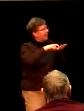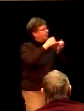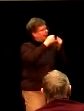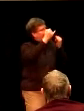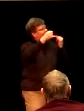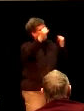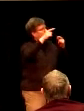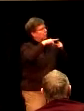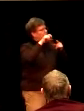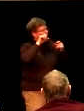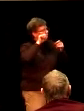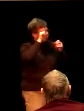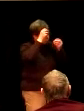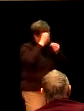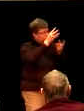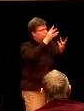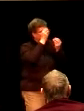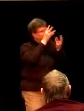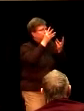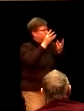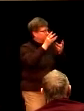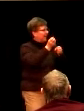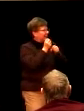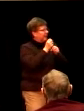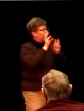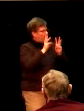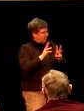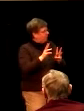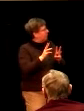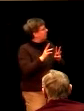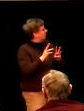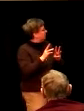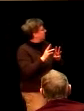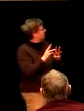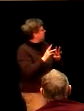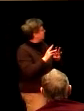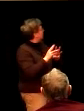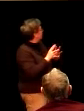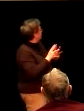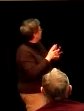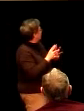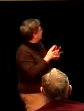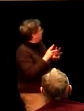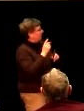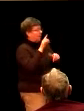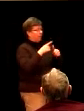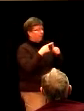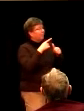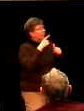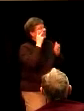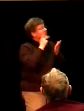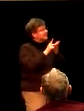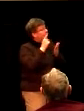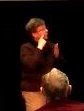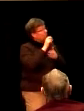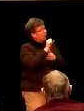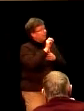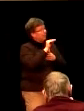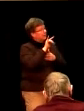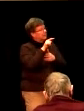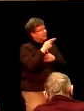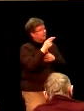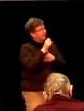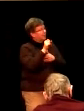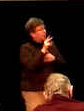weather observations. So Joseph Henry was the first secretary of the Smithsonian, and he set up a group of people who